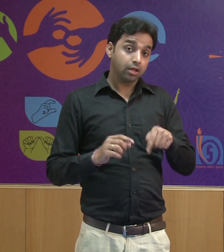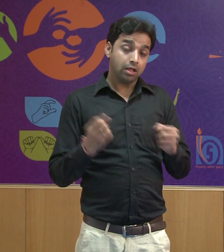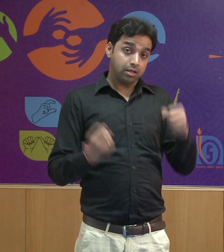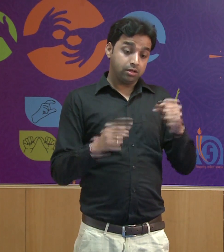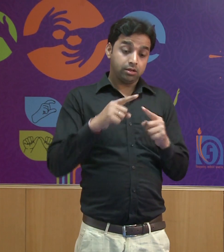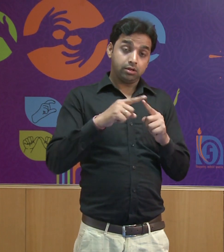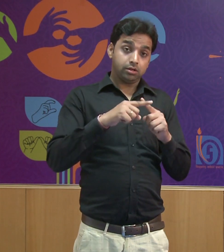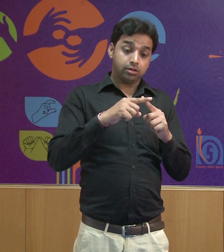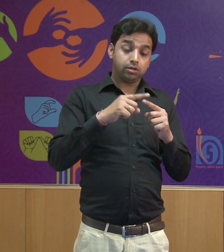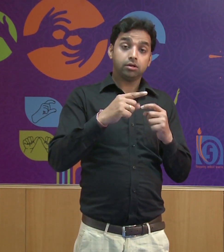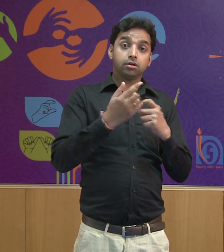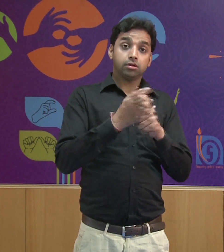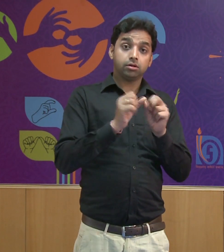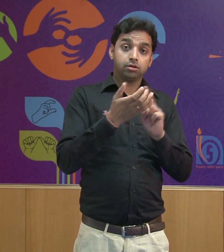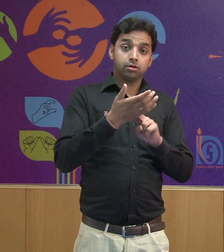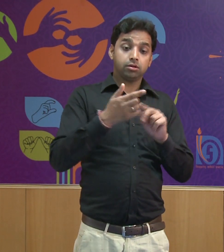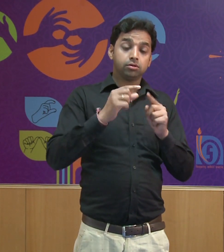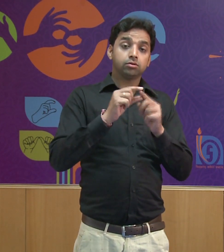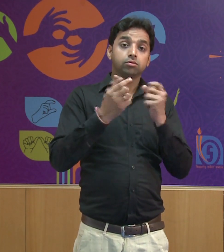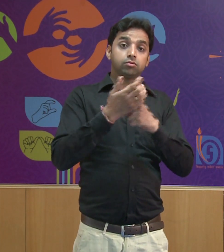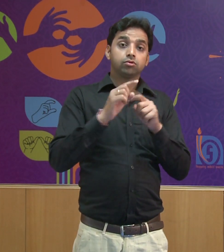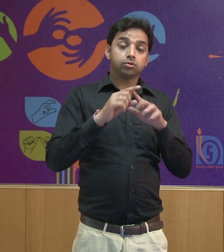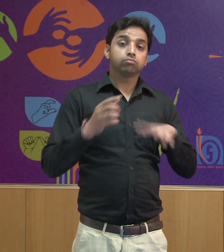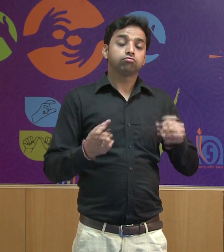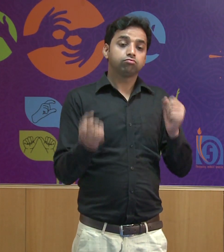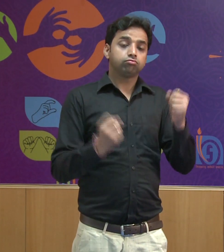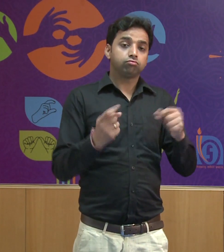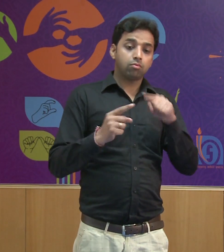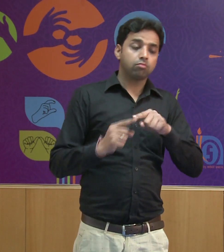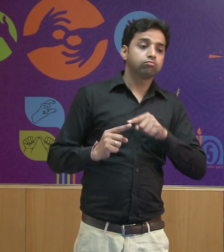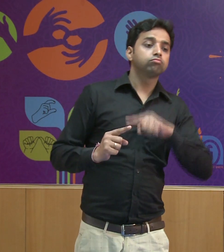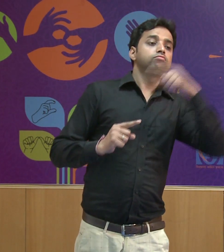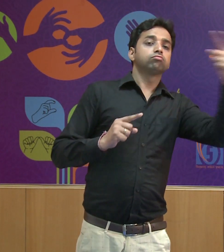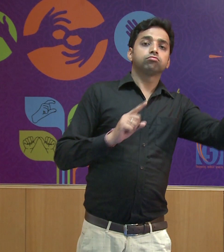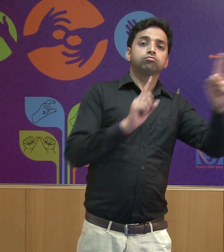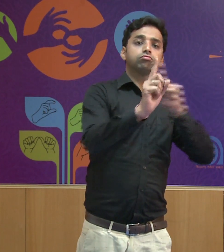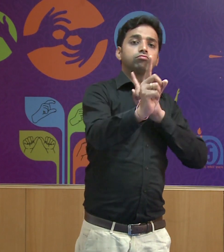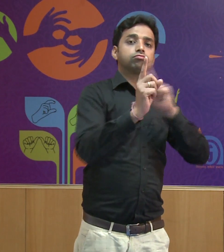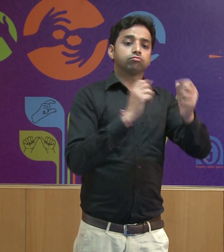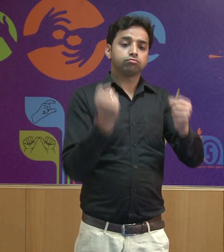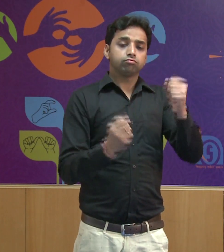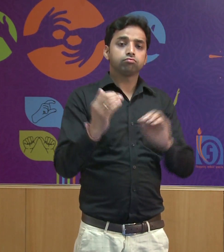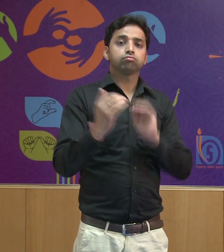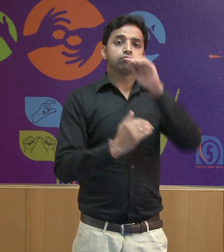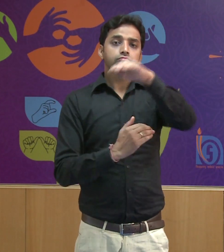Transportation means to travel from one place to the other with the use